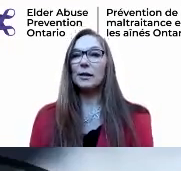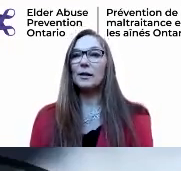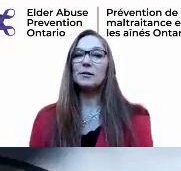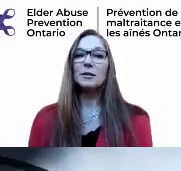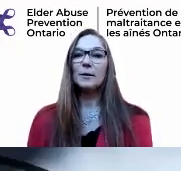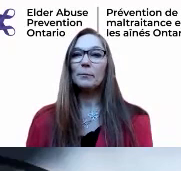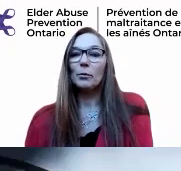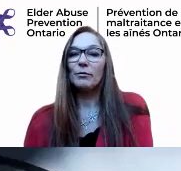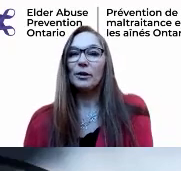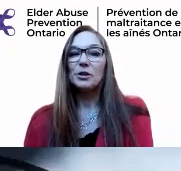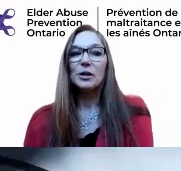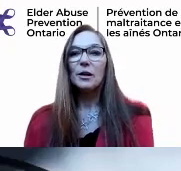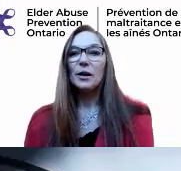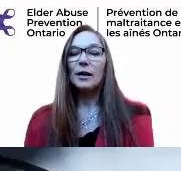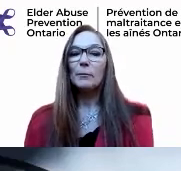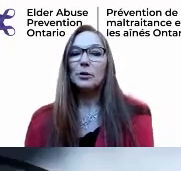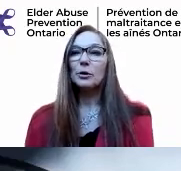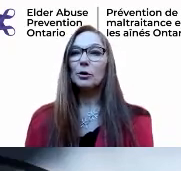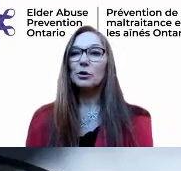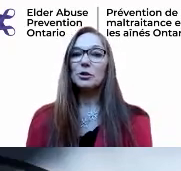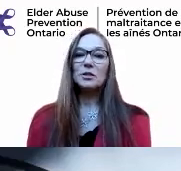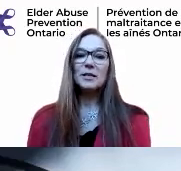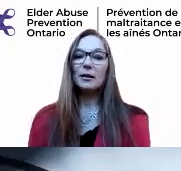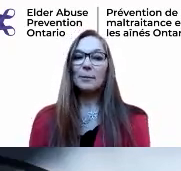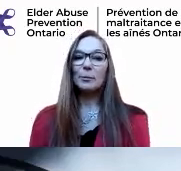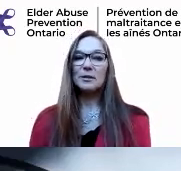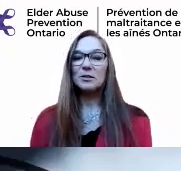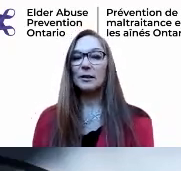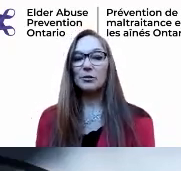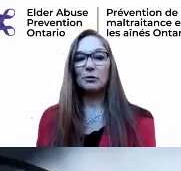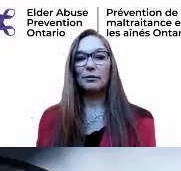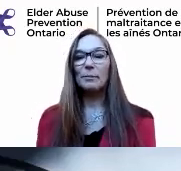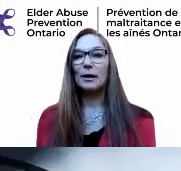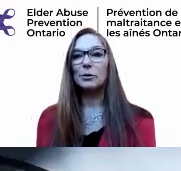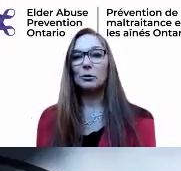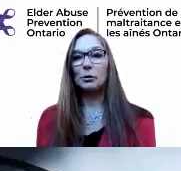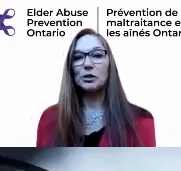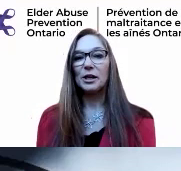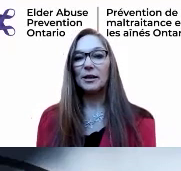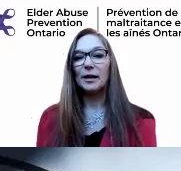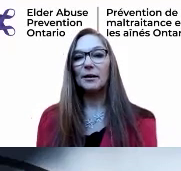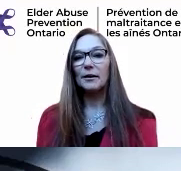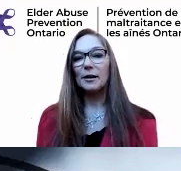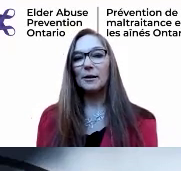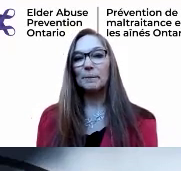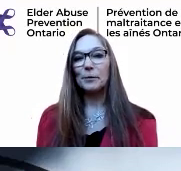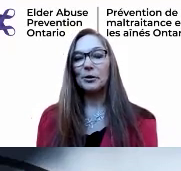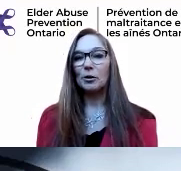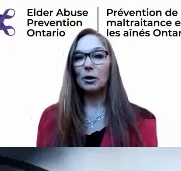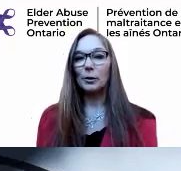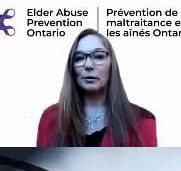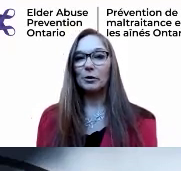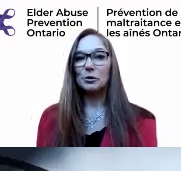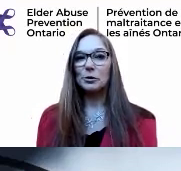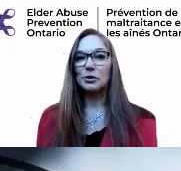evaluation at the end when we finish. We do encourage you just to take a couple minutes to give us your feedback. We do appreciate that and